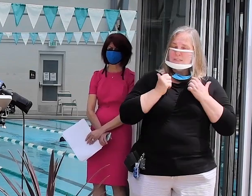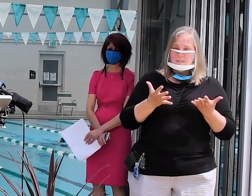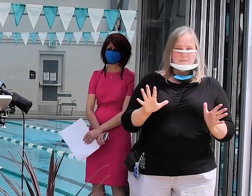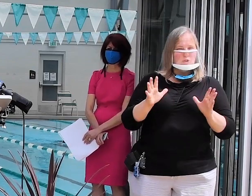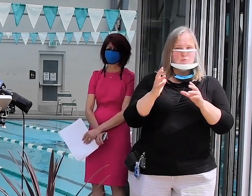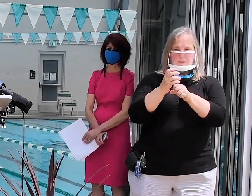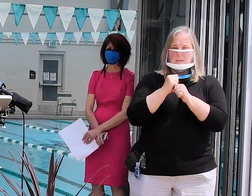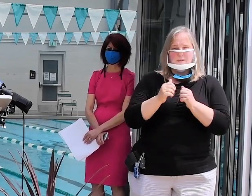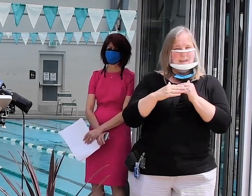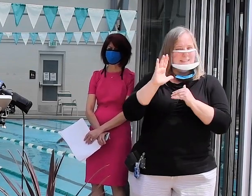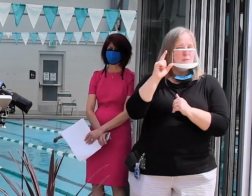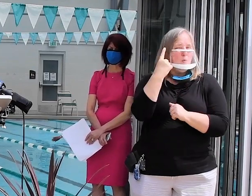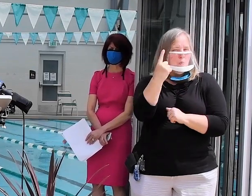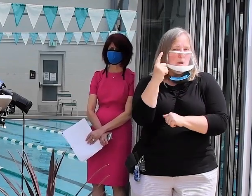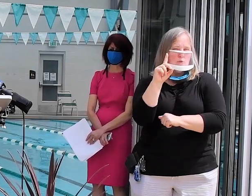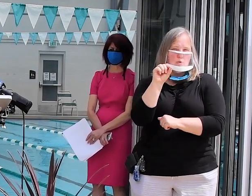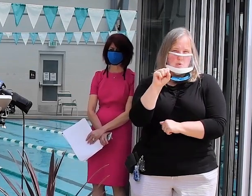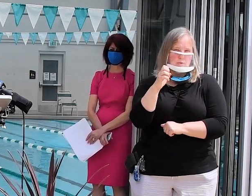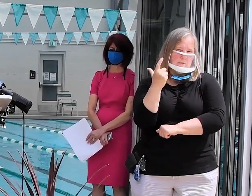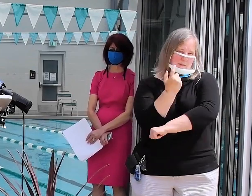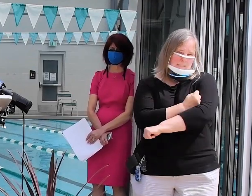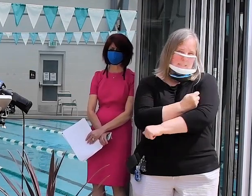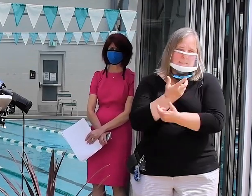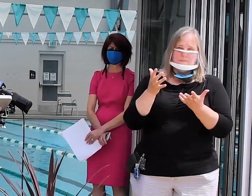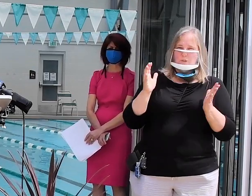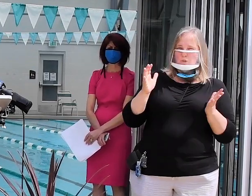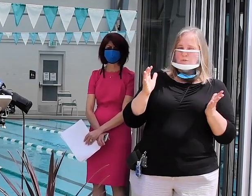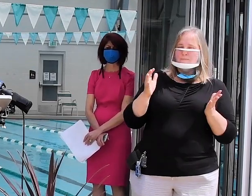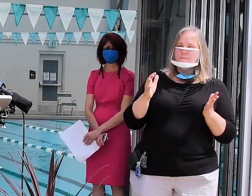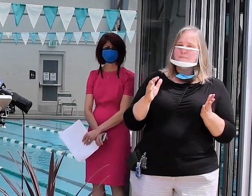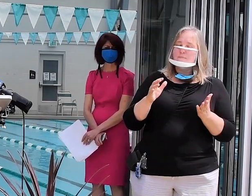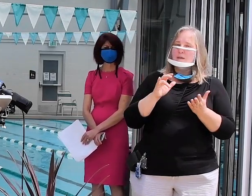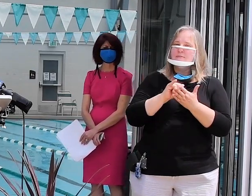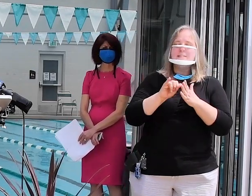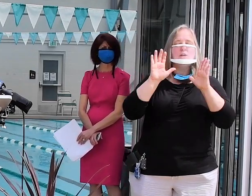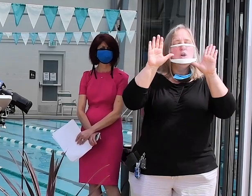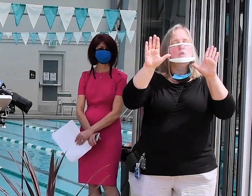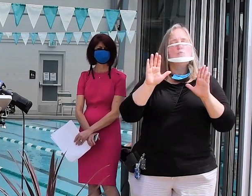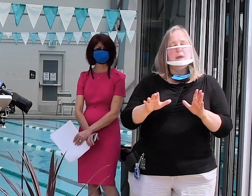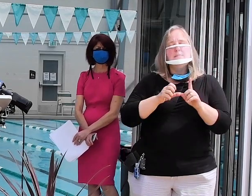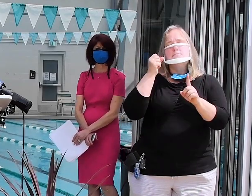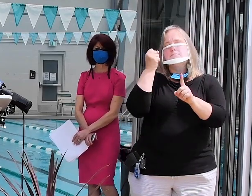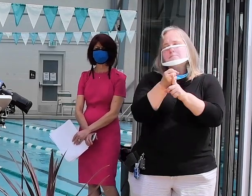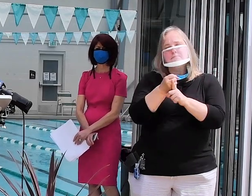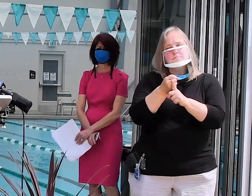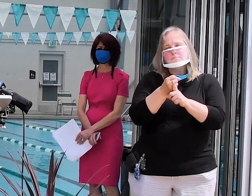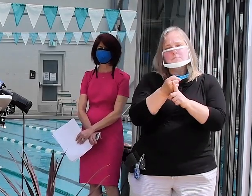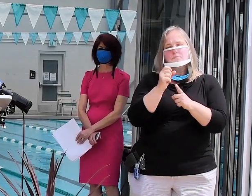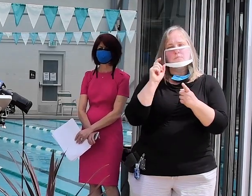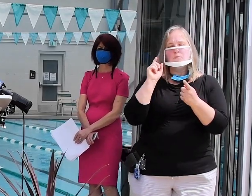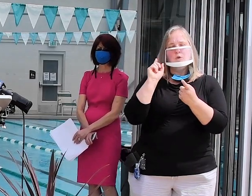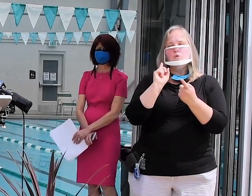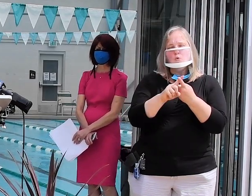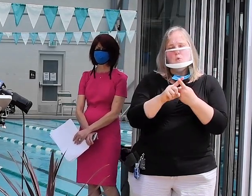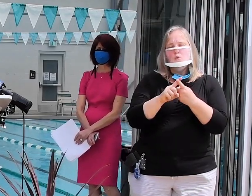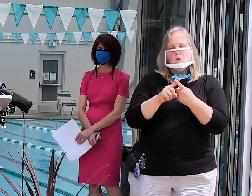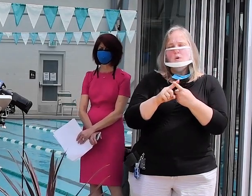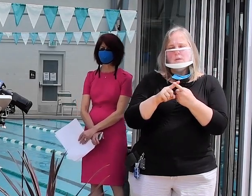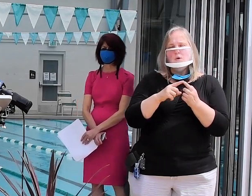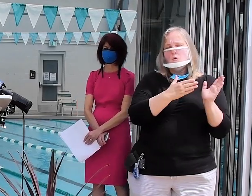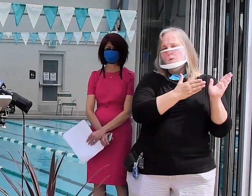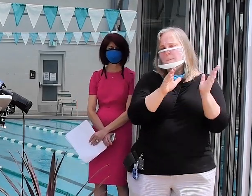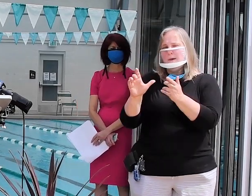receive at least 1 dose of the vaccine, which is a great milestone toward getting back to